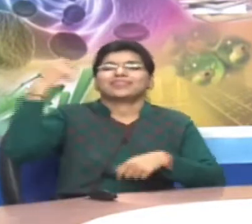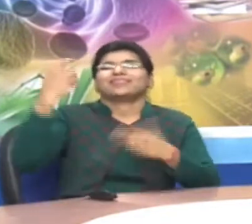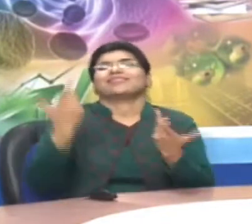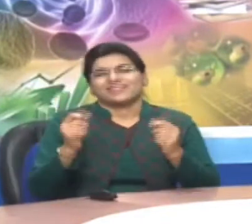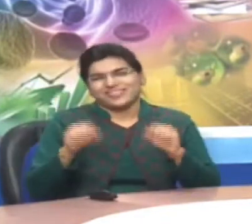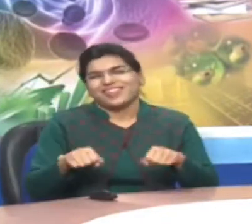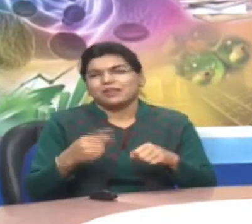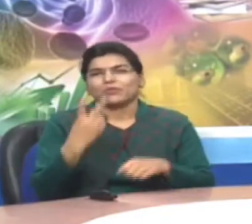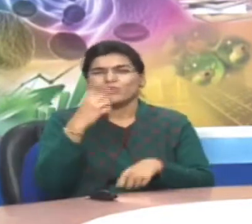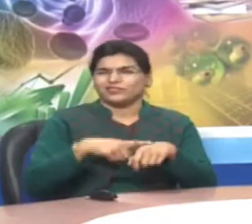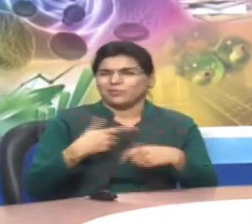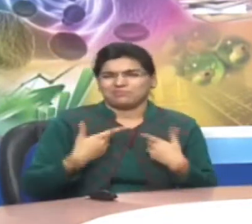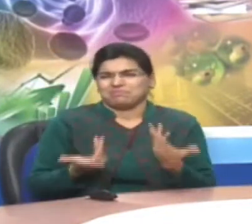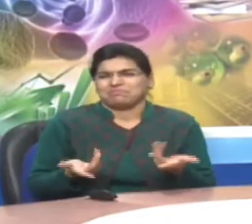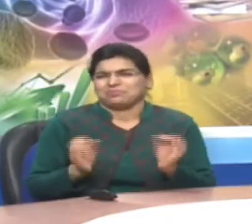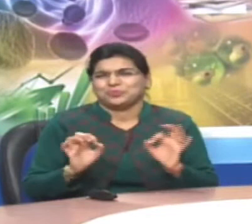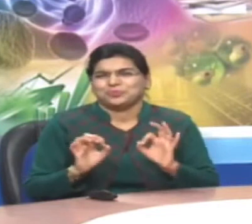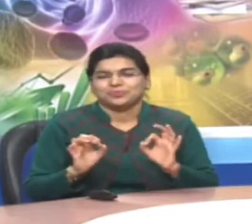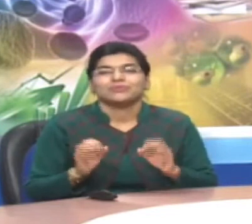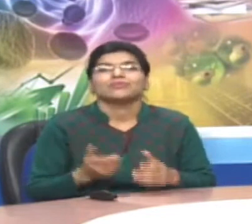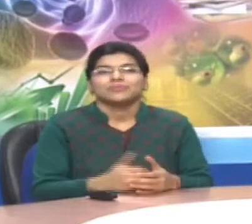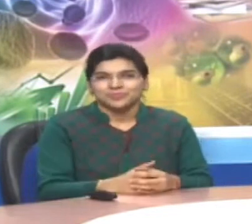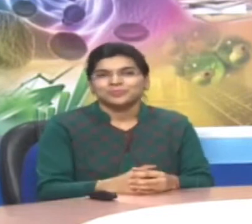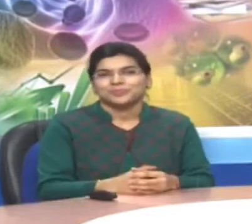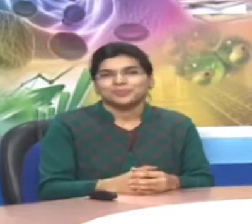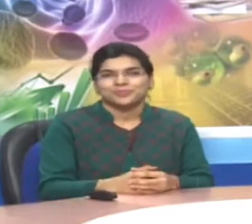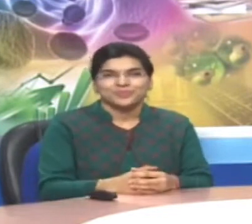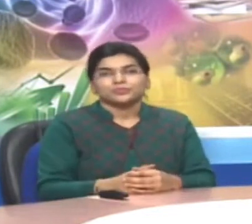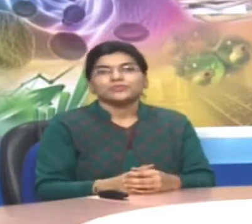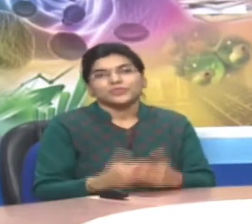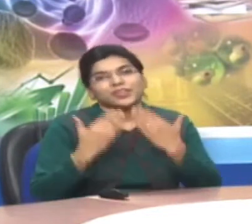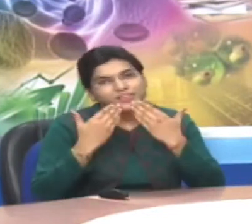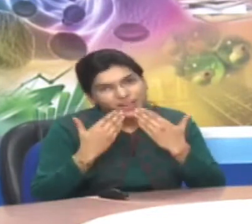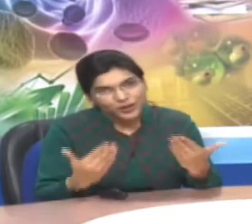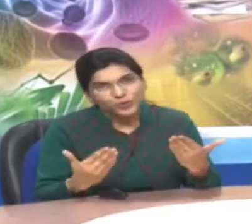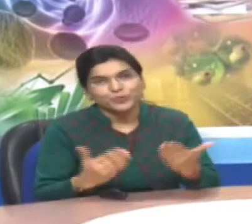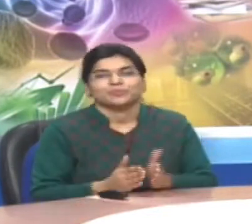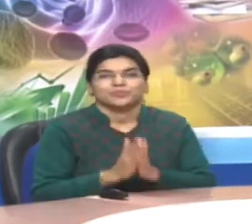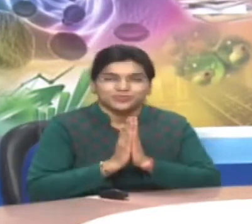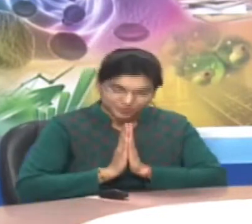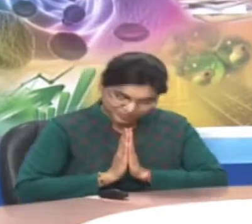Thank you.